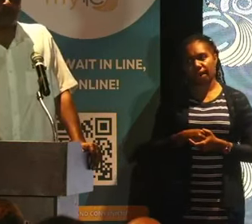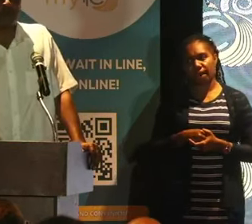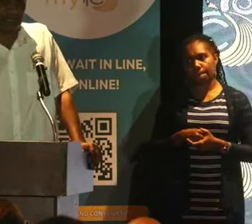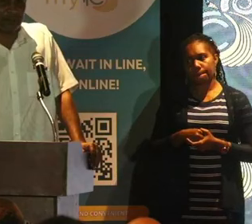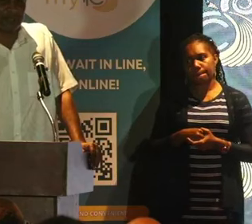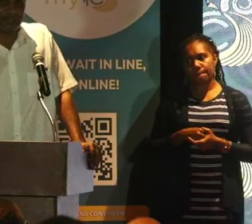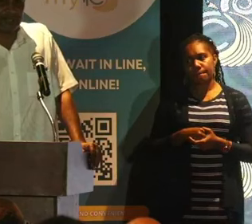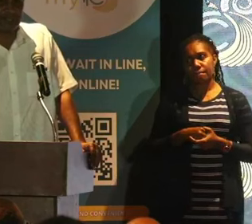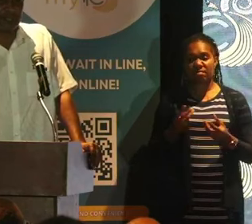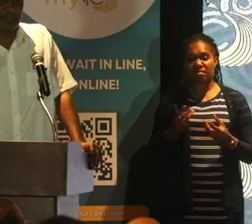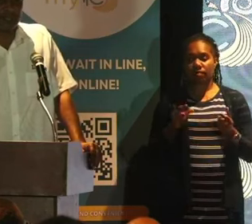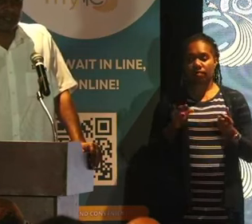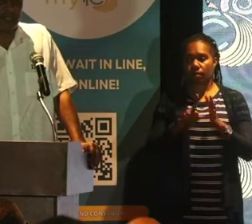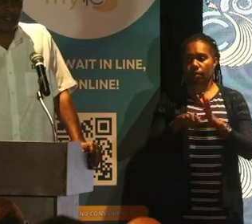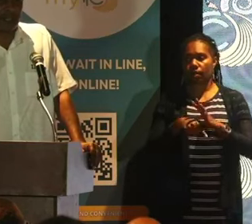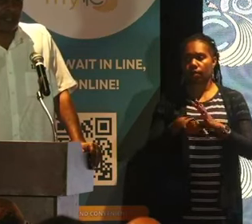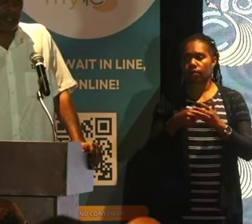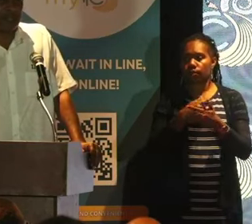own worst enemies.